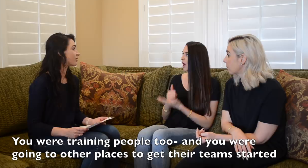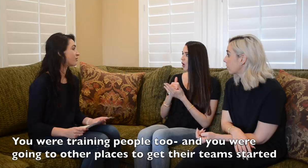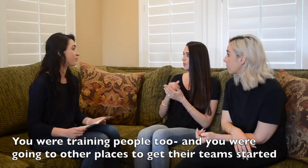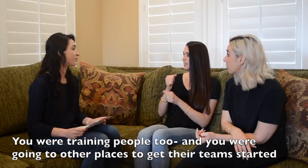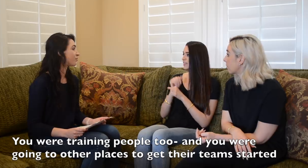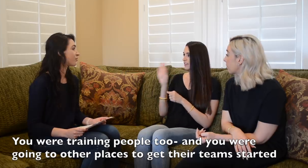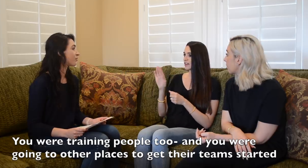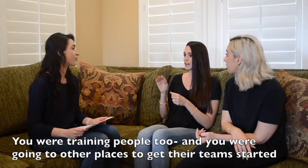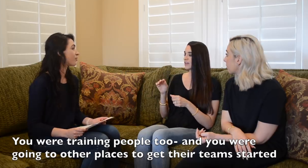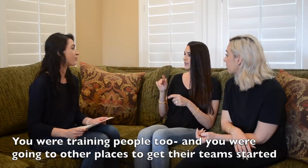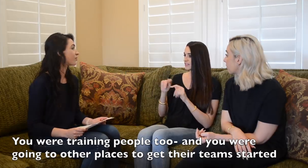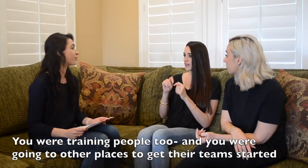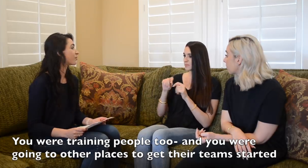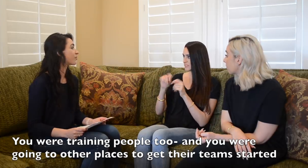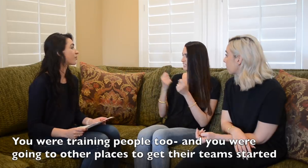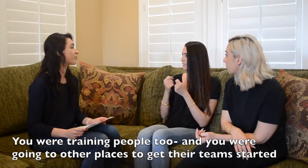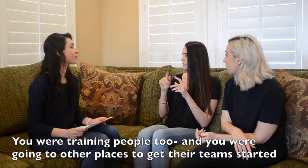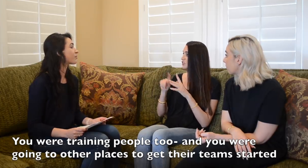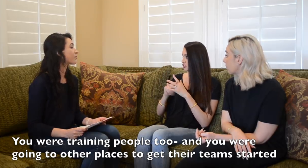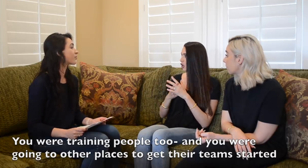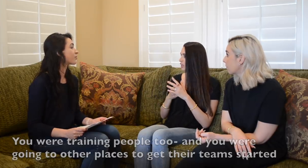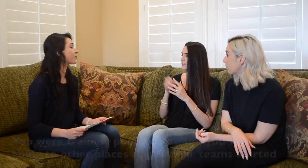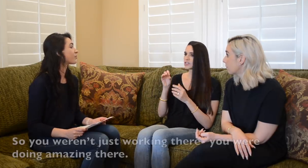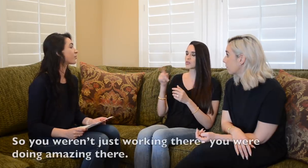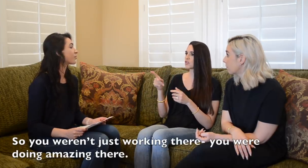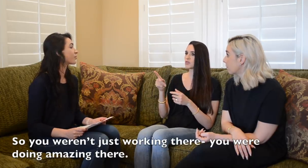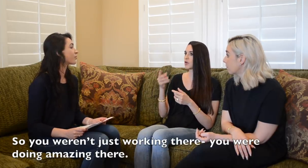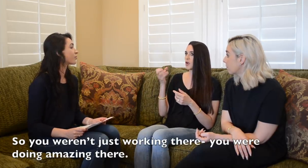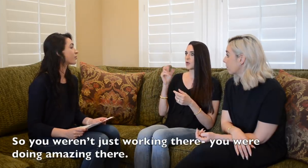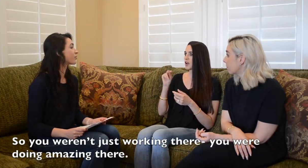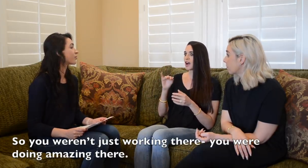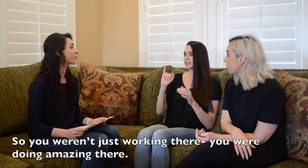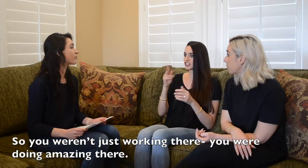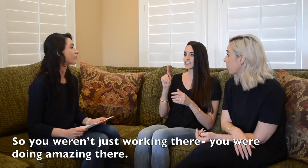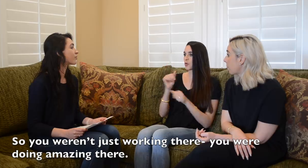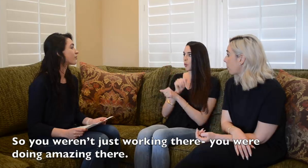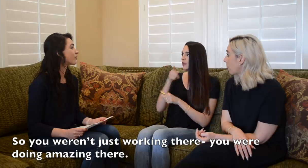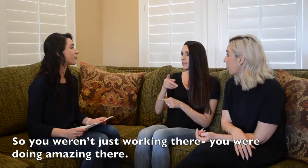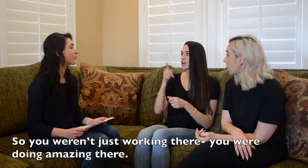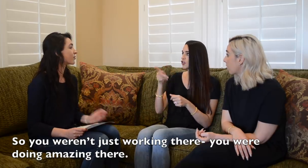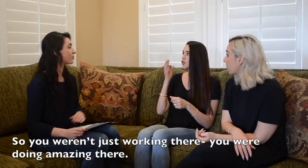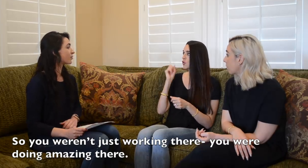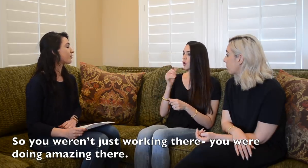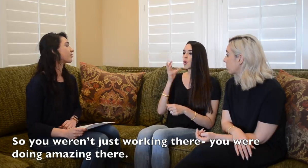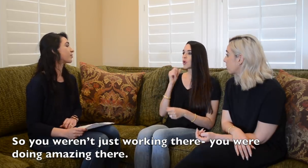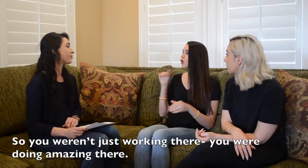help get their teams started. So you were not just working there, you were